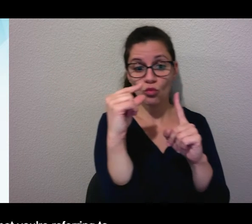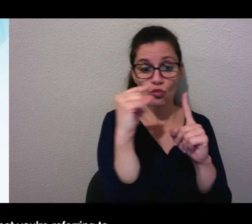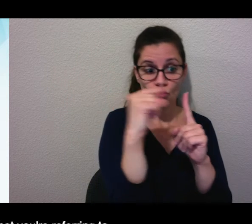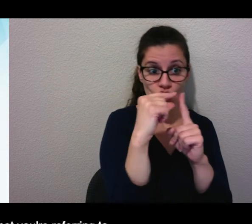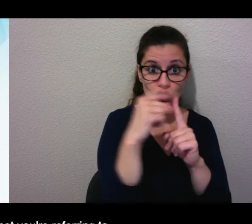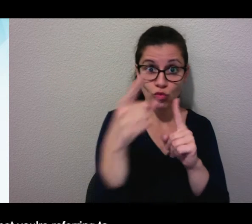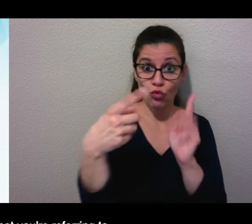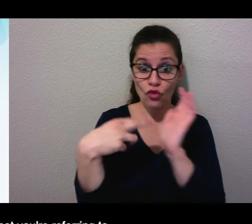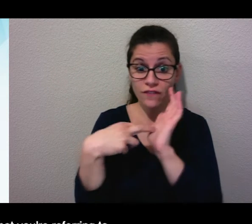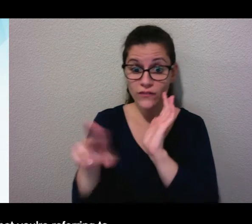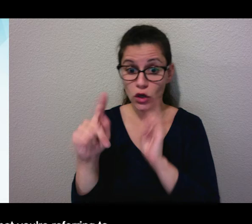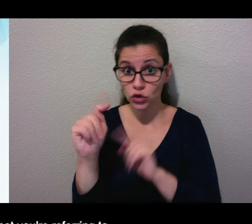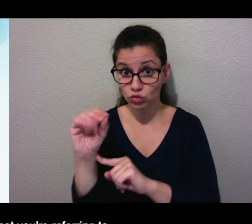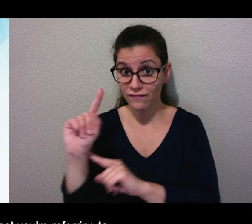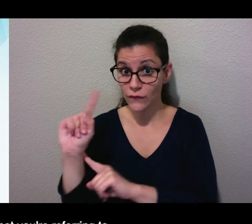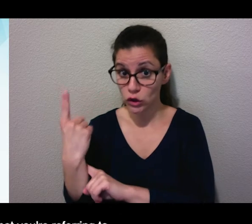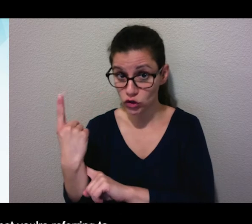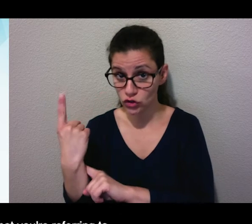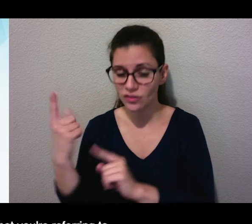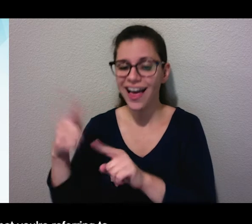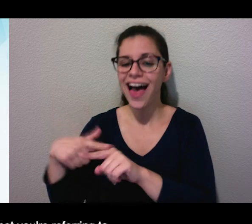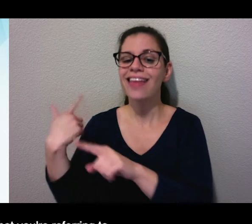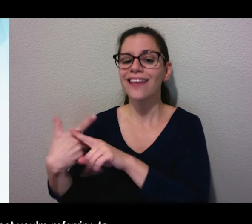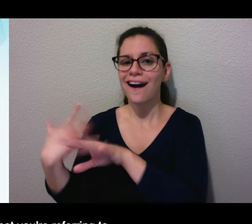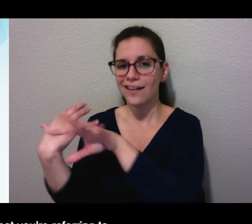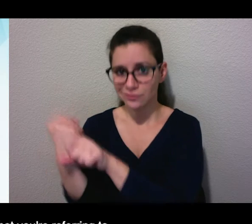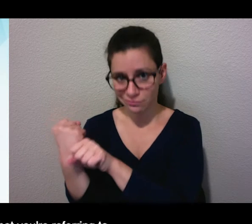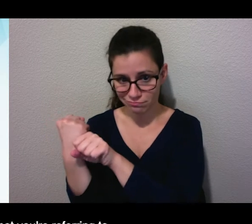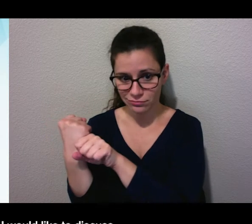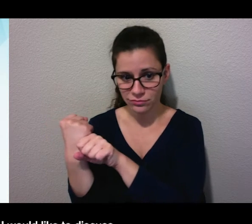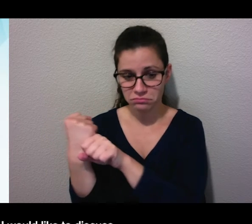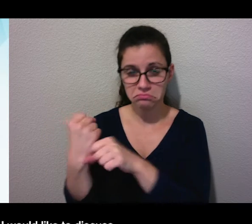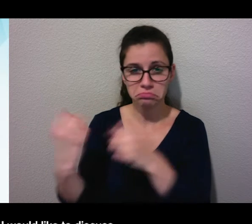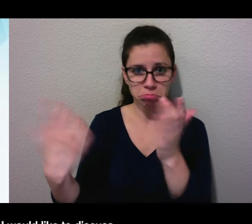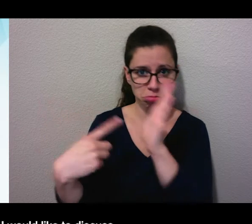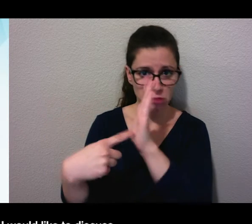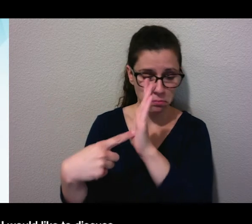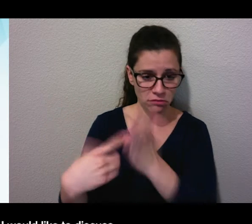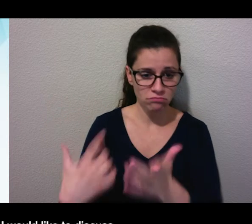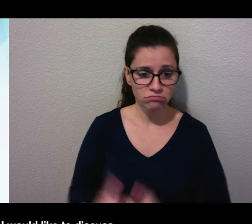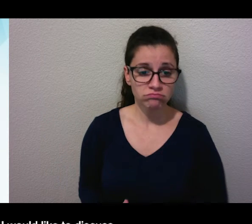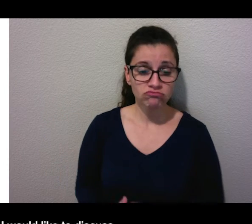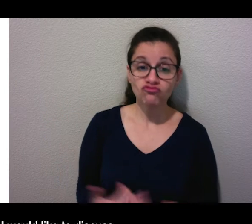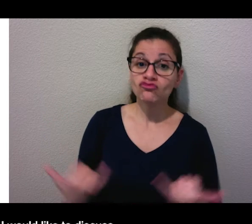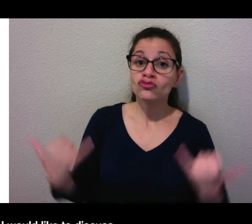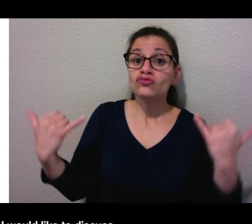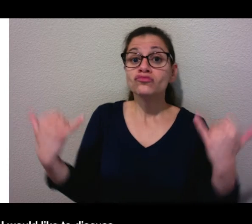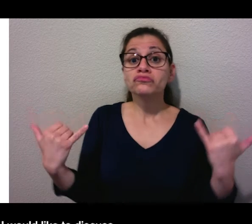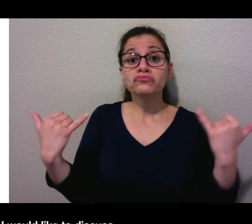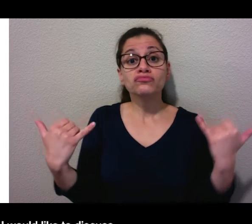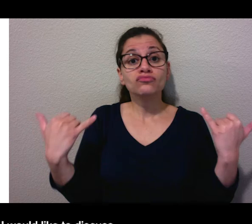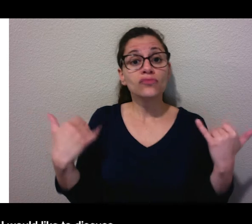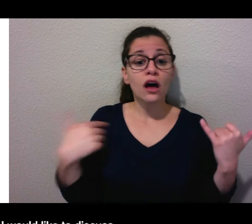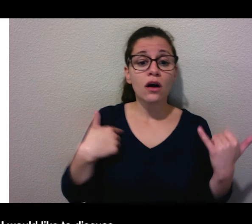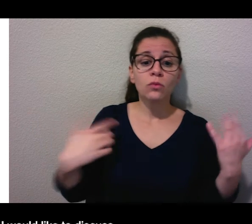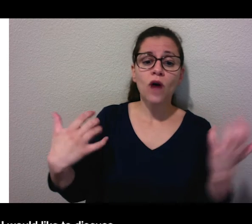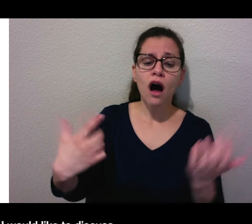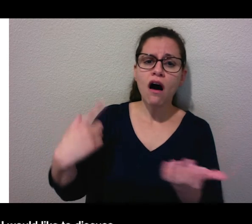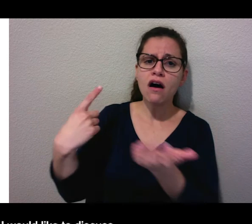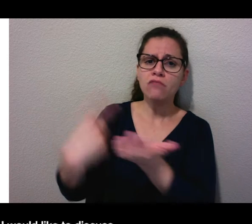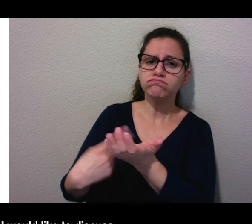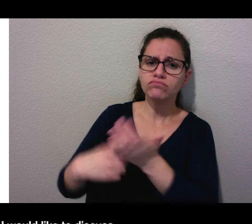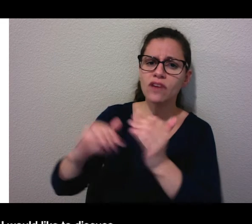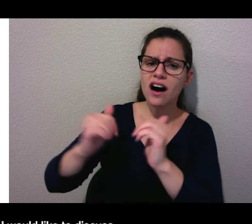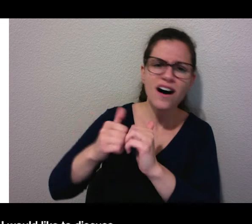always state the word that you're referring to first and then the acronym. Here's some examples. Today, I would like